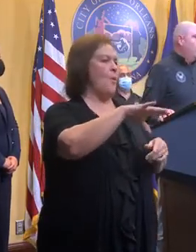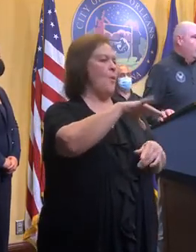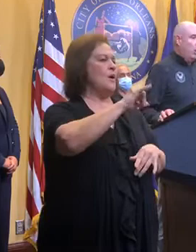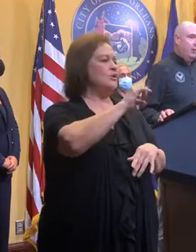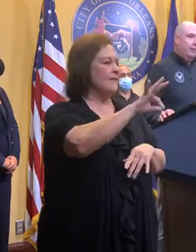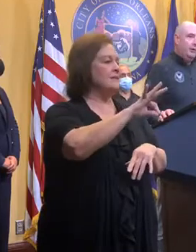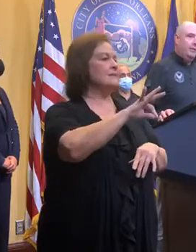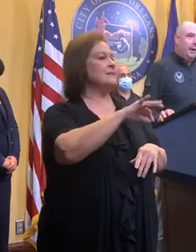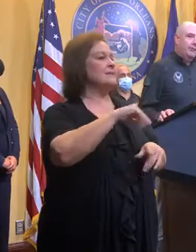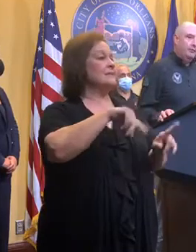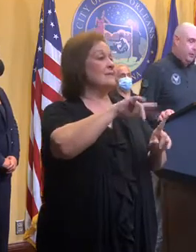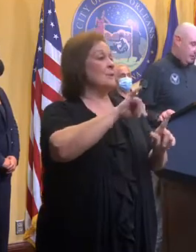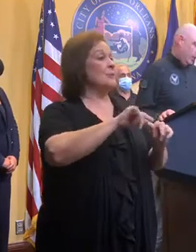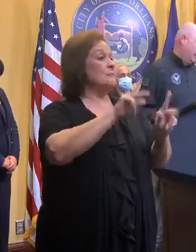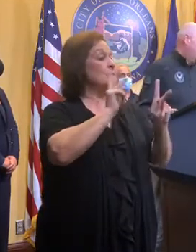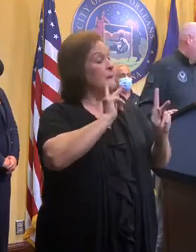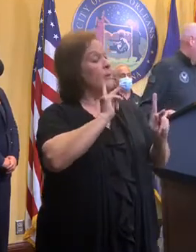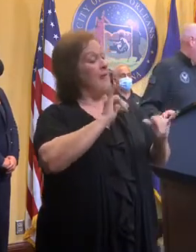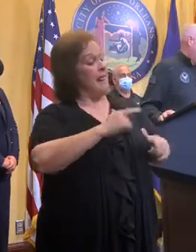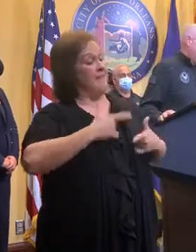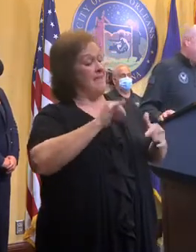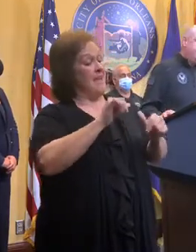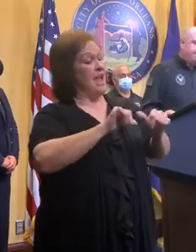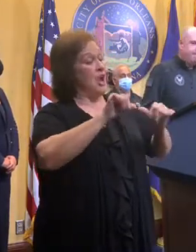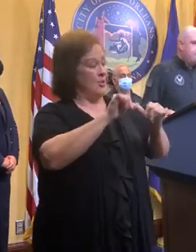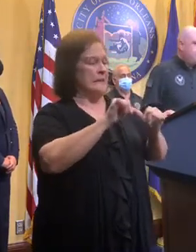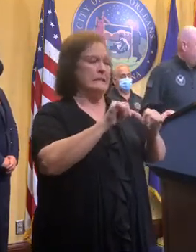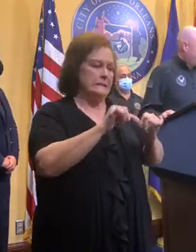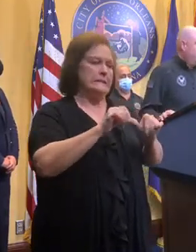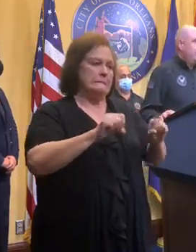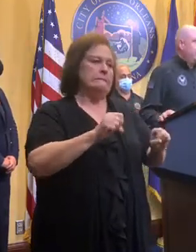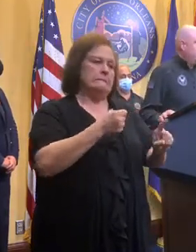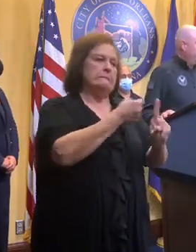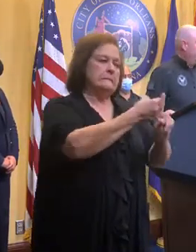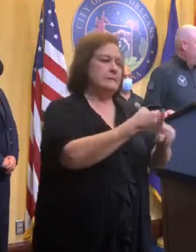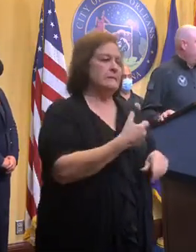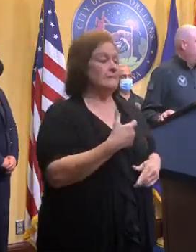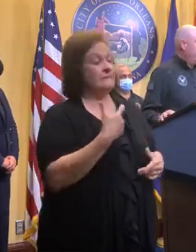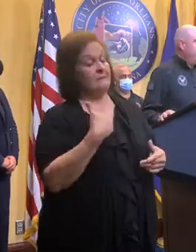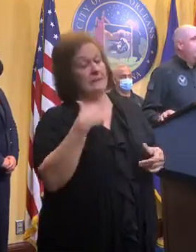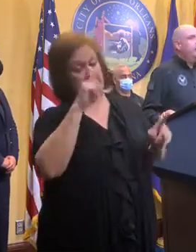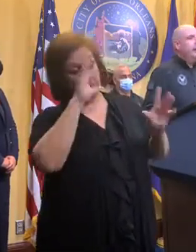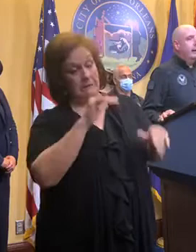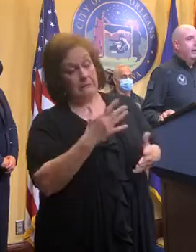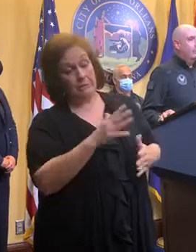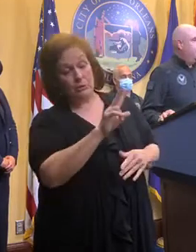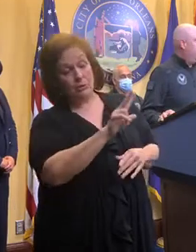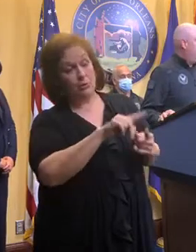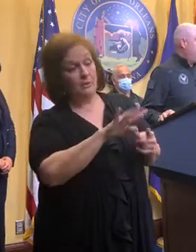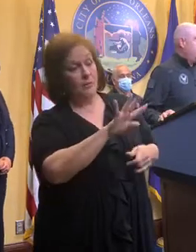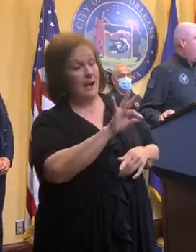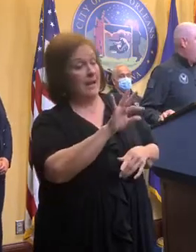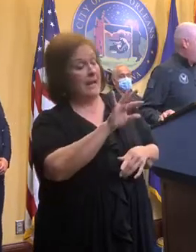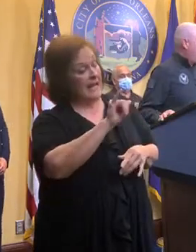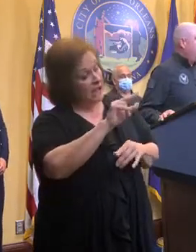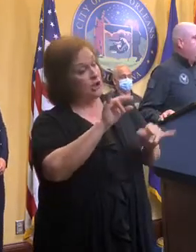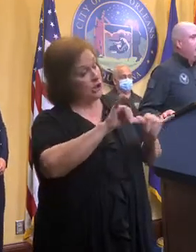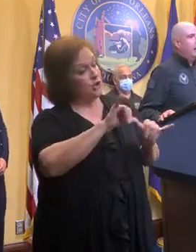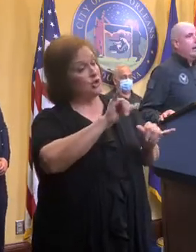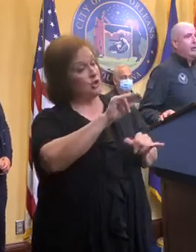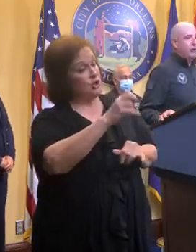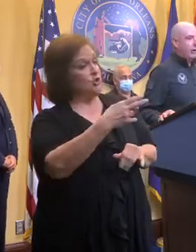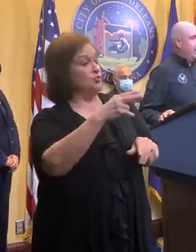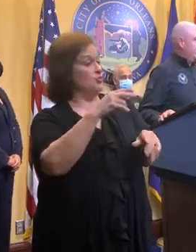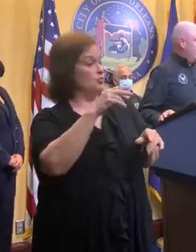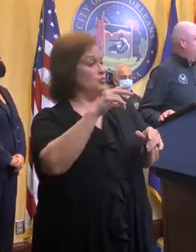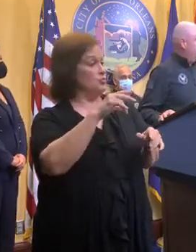others will all feel impacts from this. What can we expect? Potentially 2 to 4 inches of rain. Potentially higher amounts if we